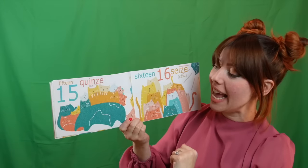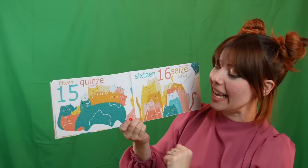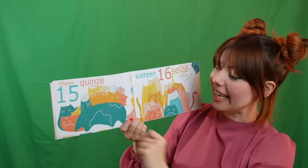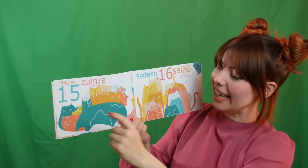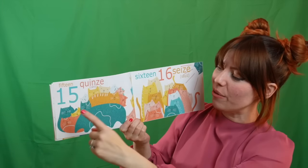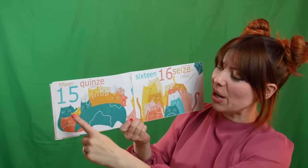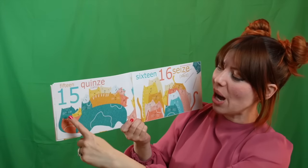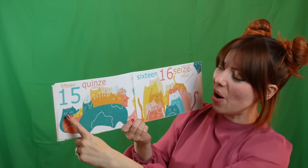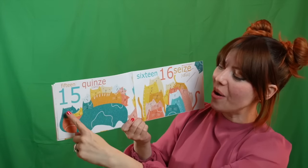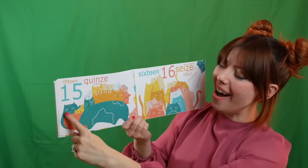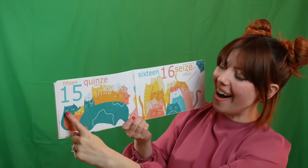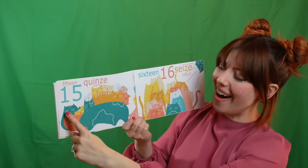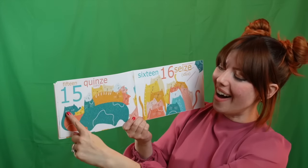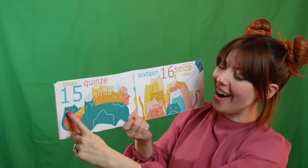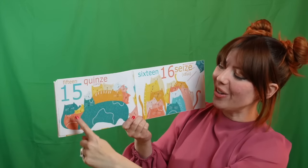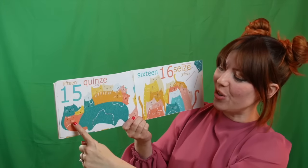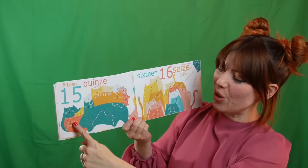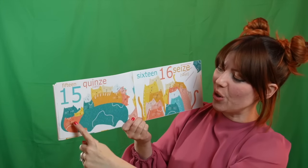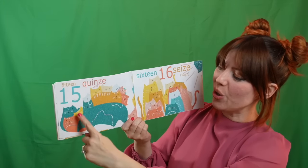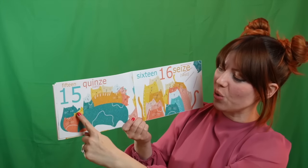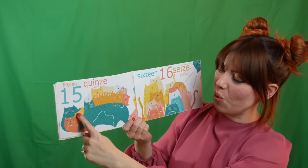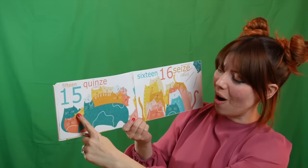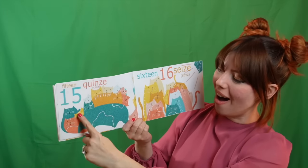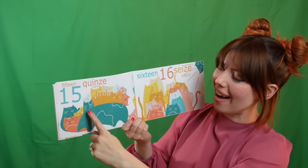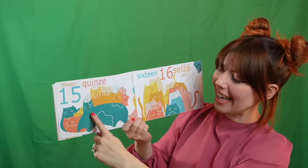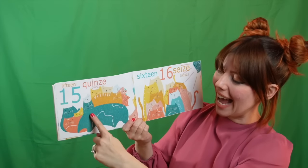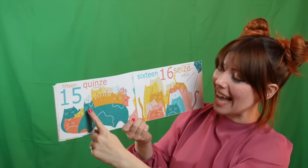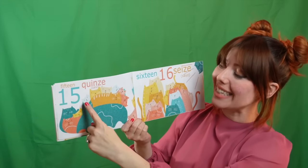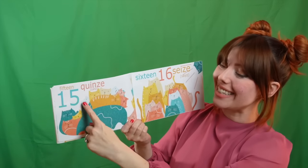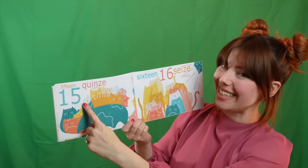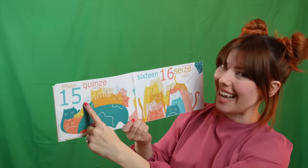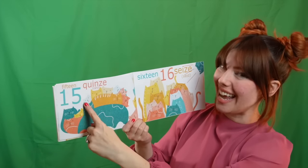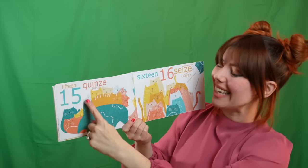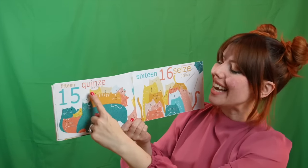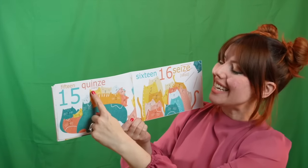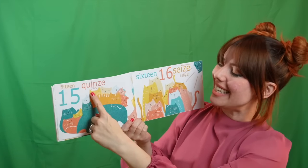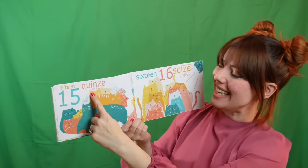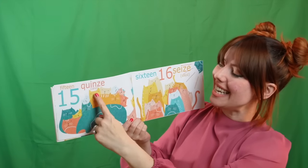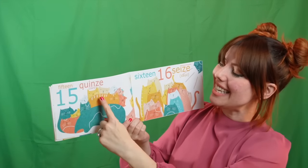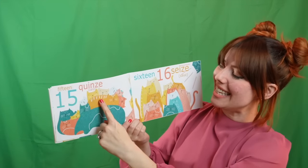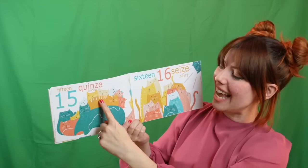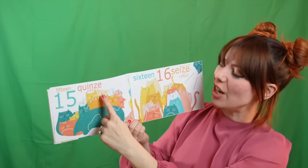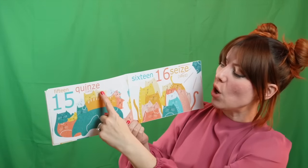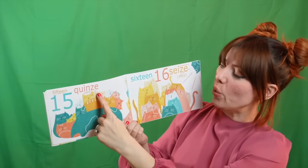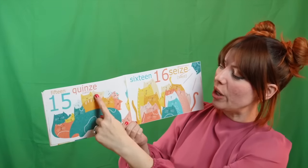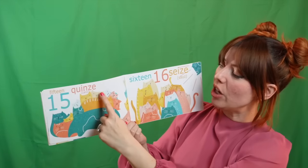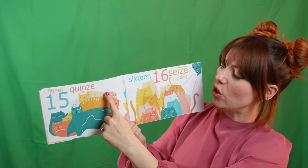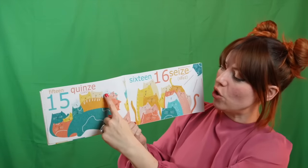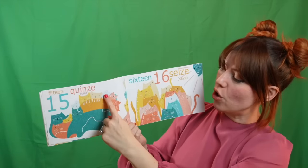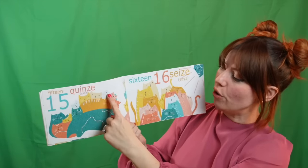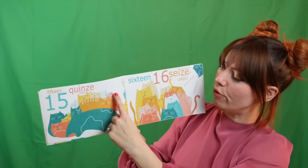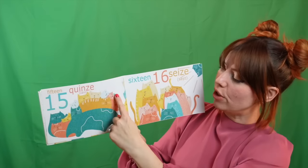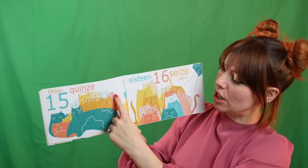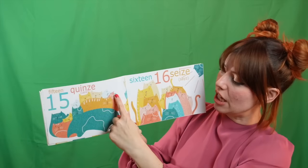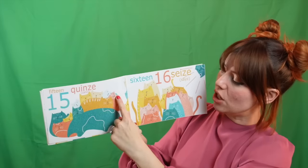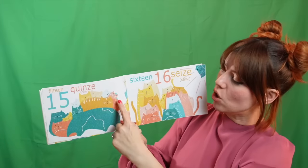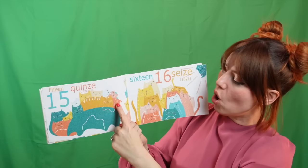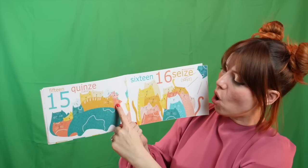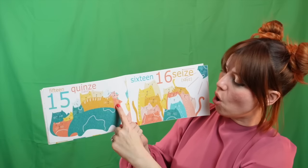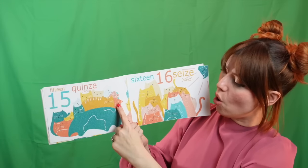cinq. Here we go. Un, deux, trois, quatre, cinq, six, sept, huit, neuf, dix,